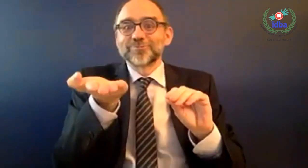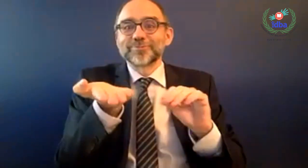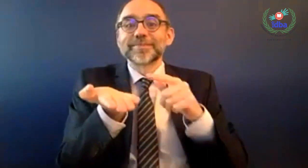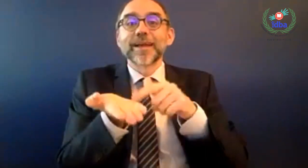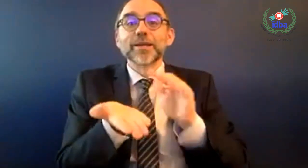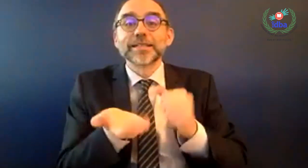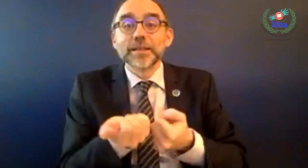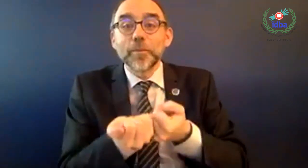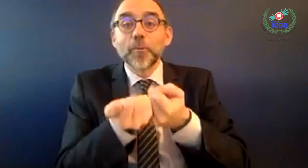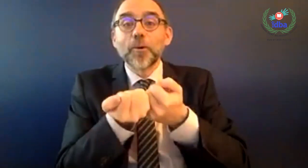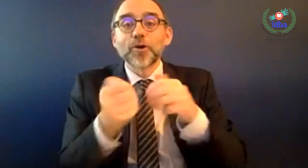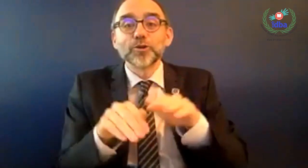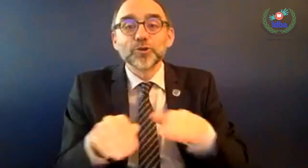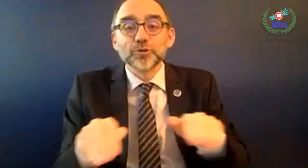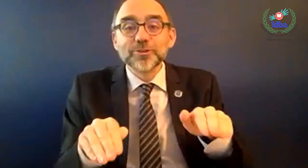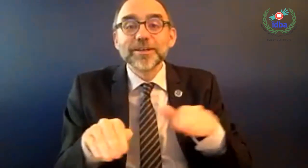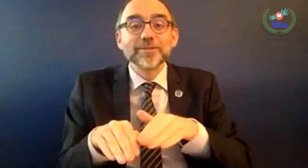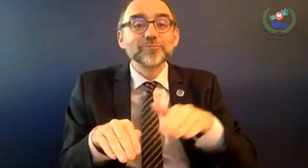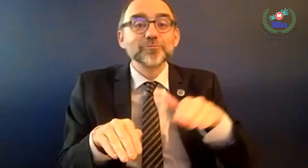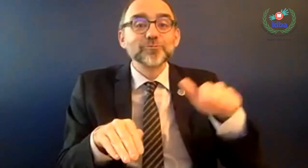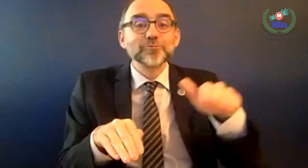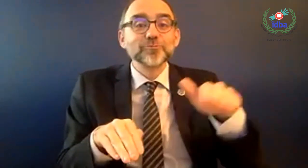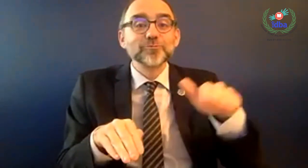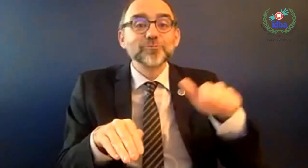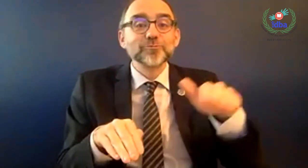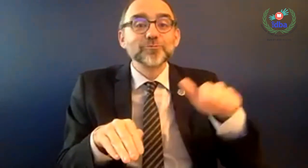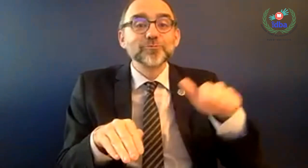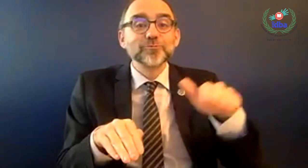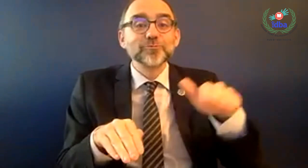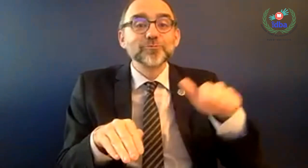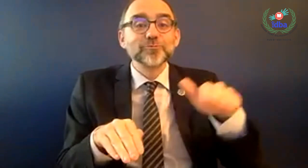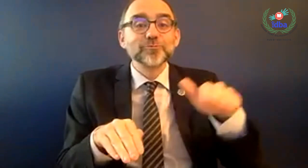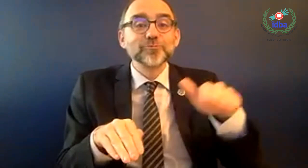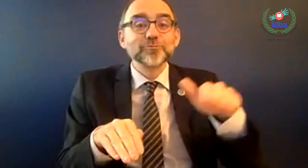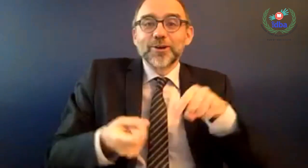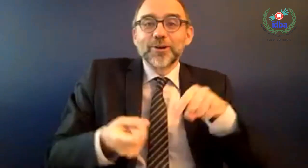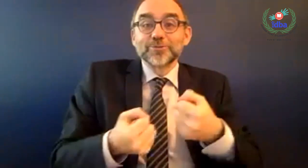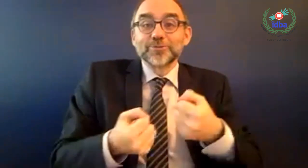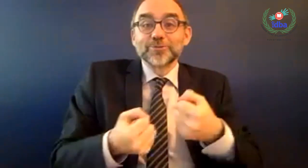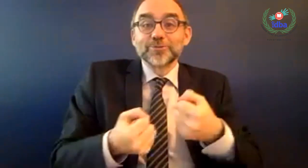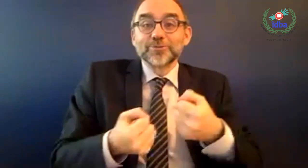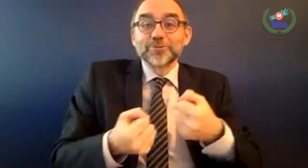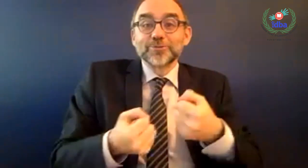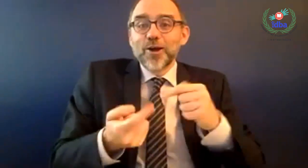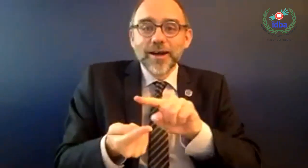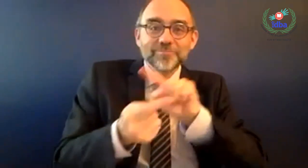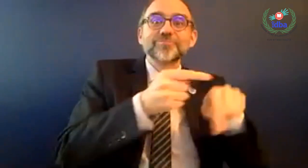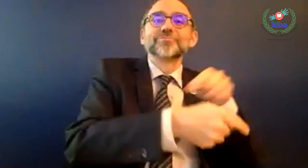can help the deaf education in your country grow more and more stronger, and the young deaf children become more confident,